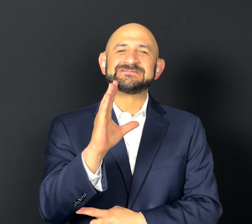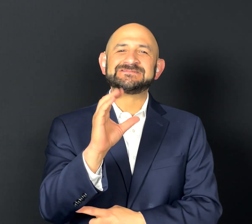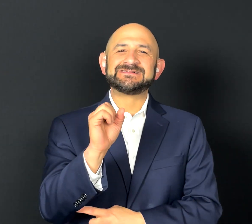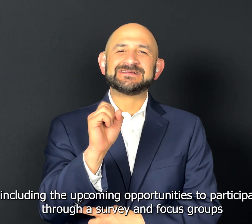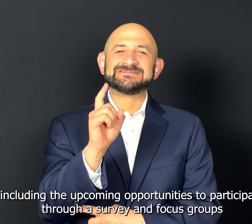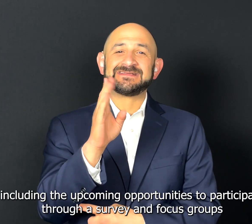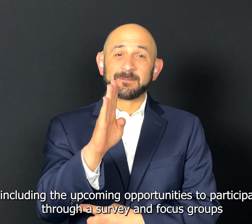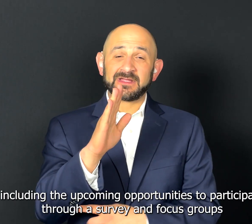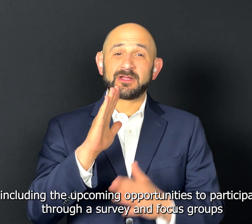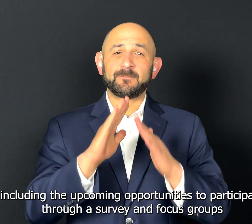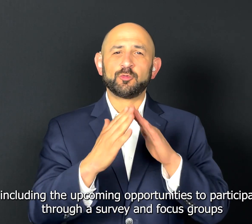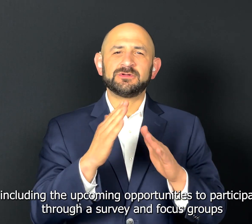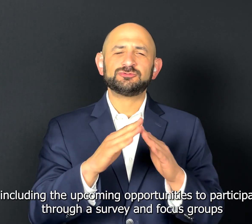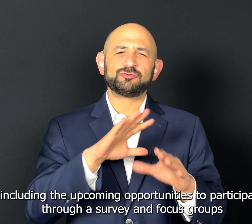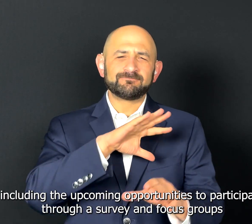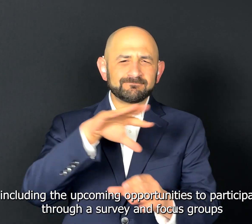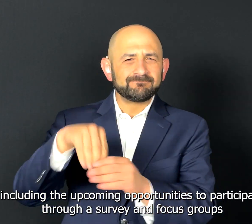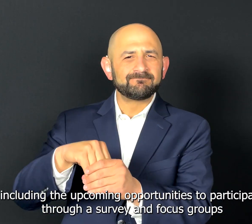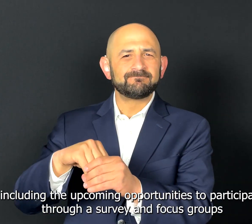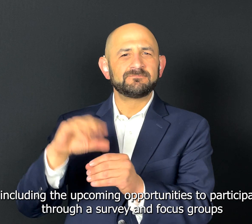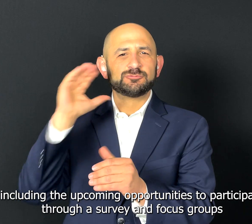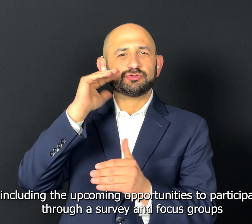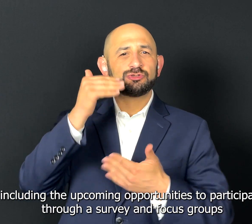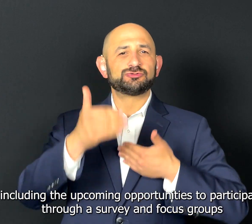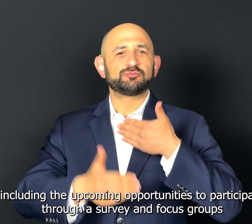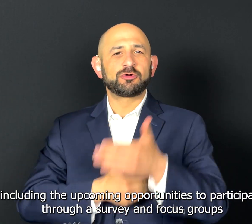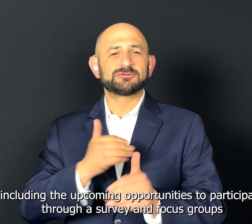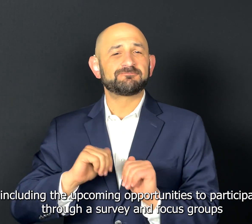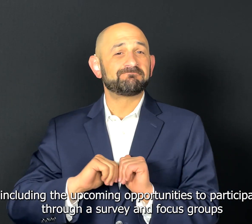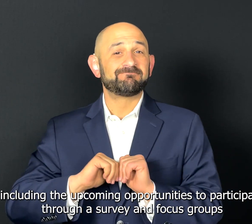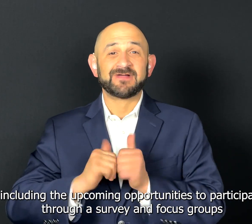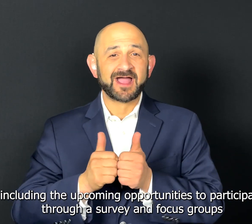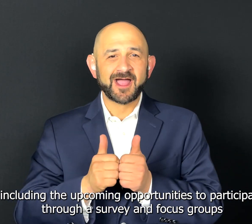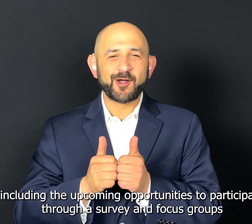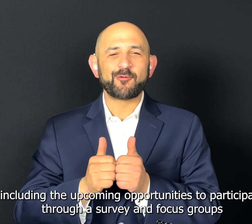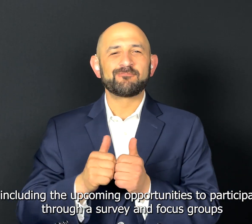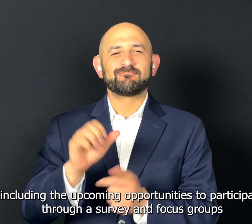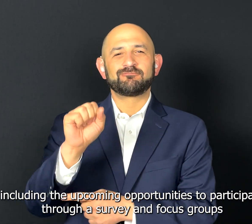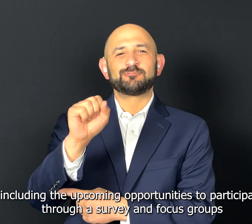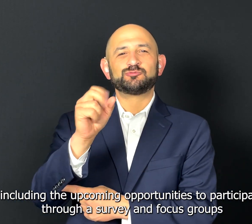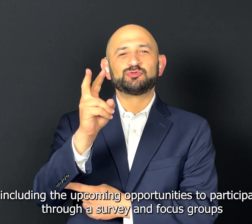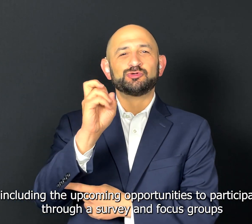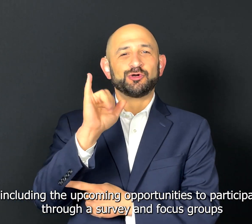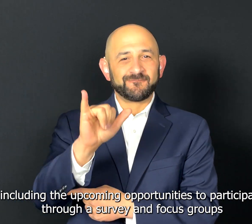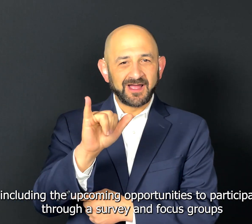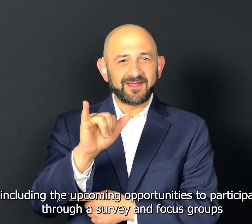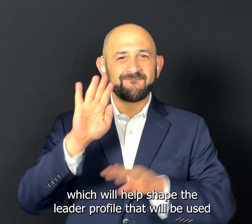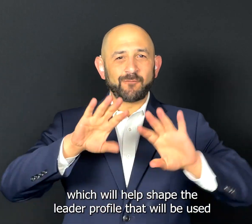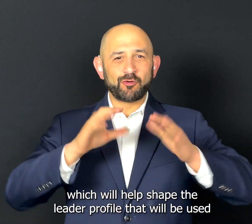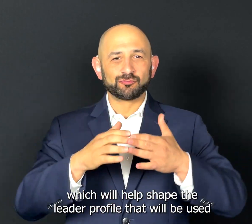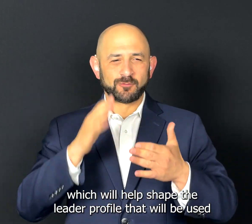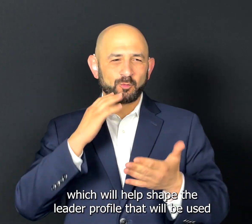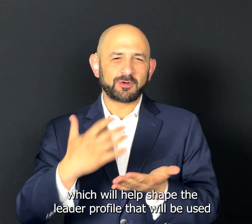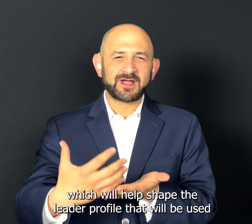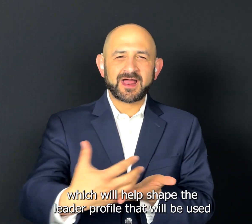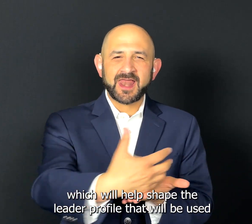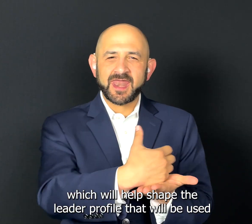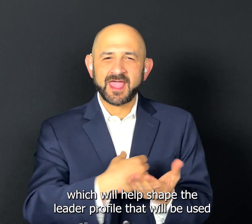including the upcoming opportunities to participate through a survey and focus groups, which will help shape the